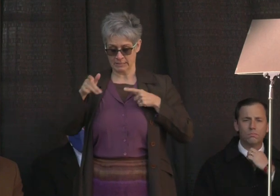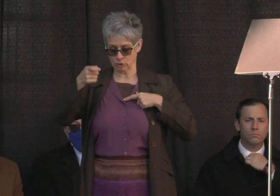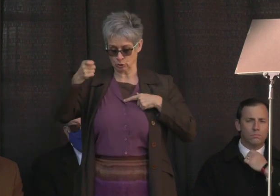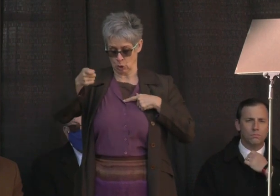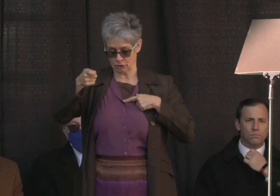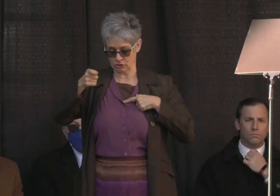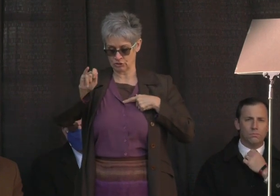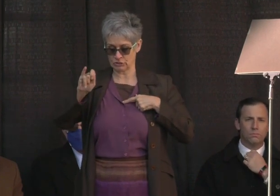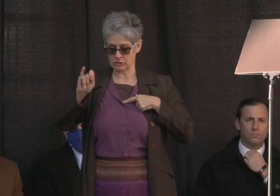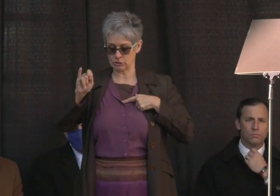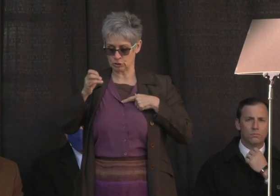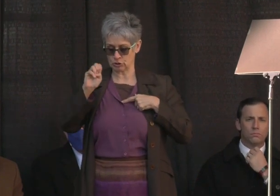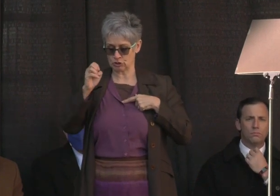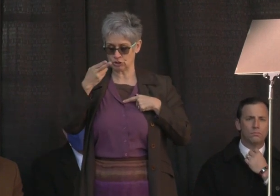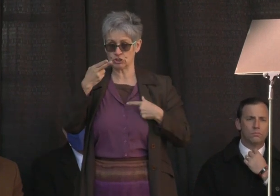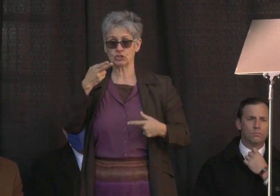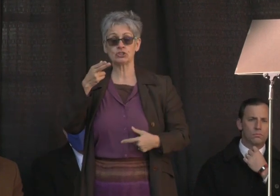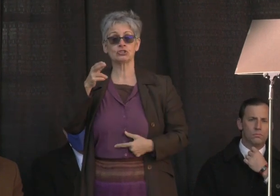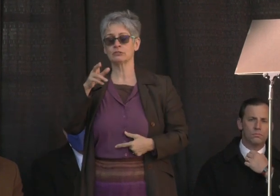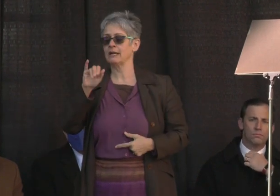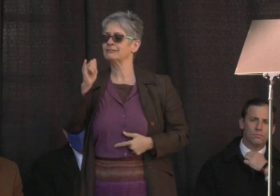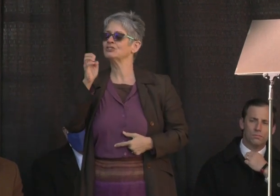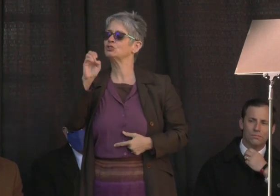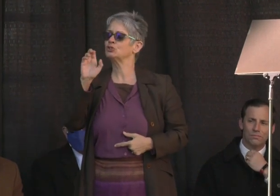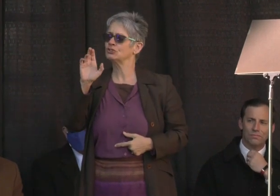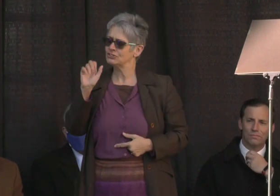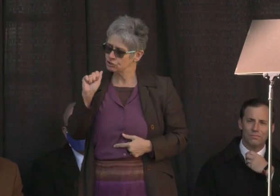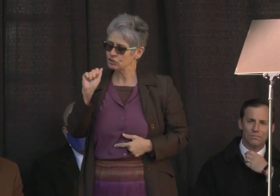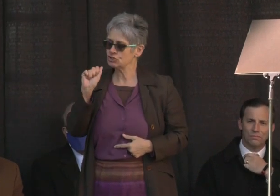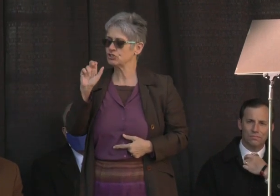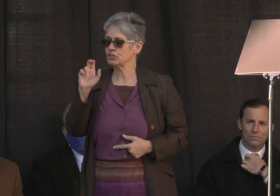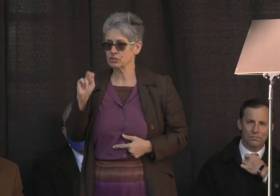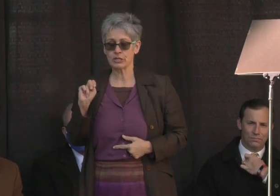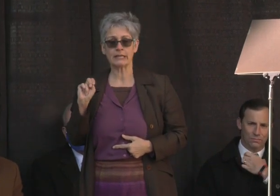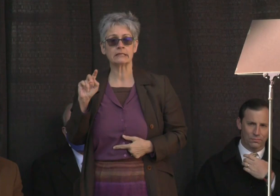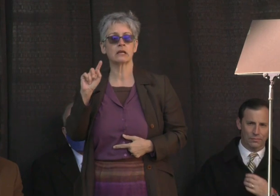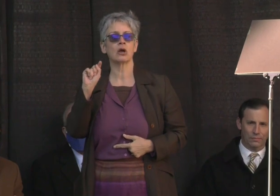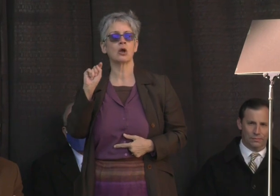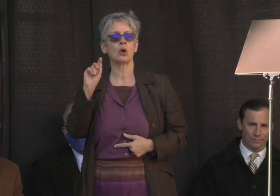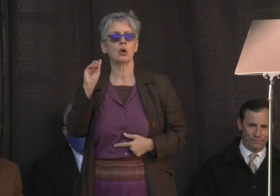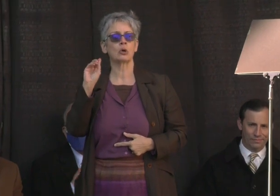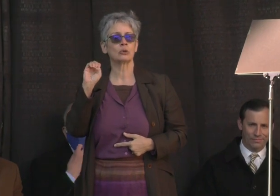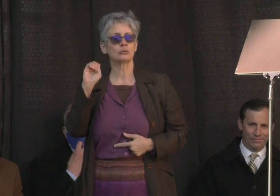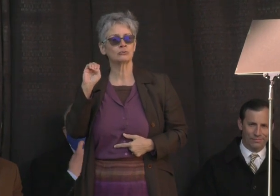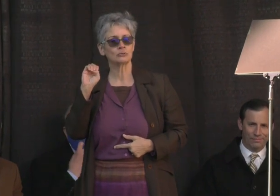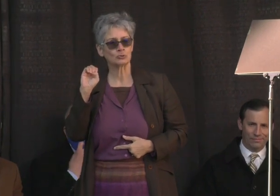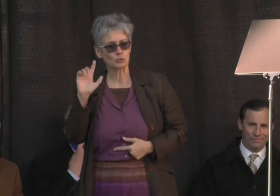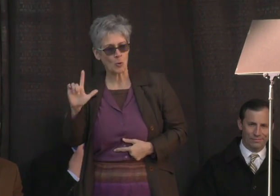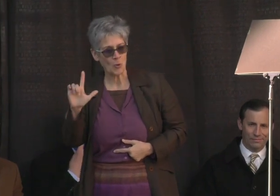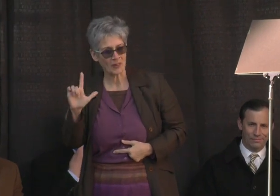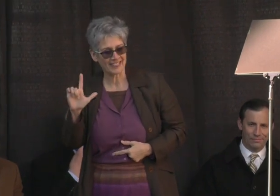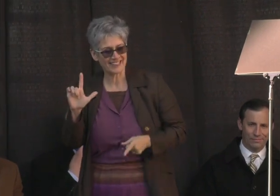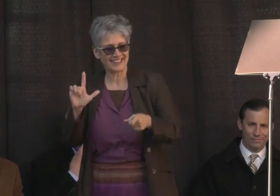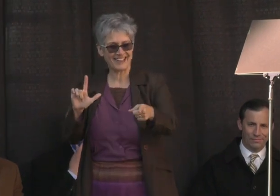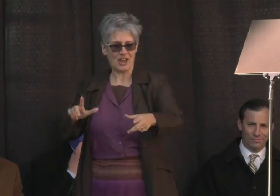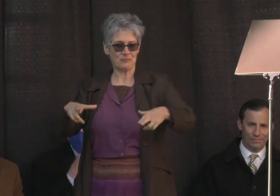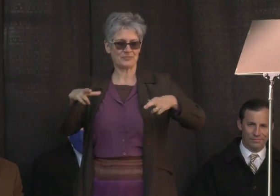Honorable Jean Heifer Toll, the retired Chief Justice of the Supreme Court of South Carolina.